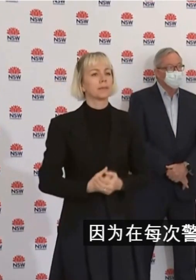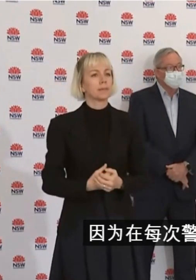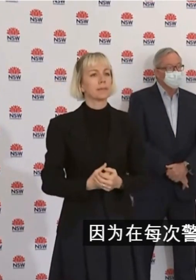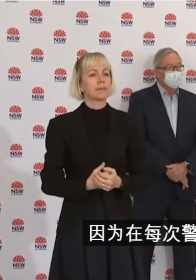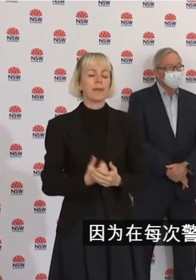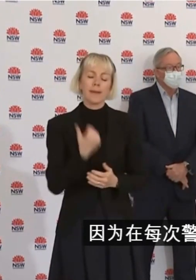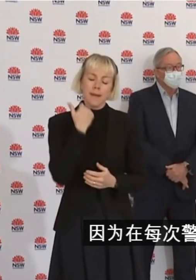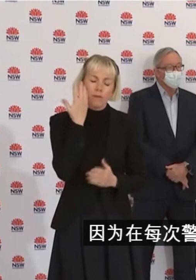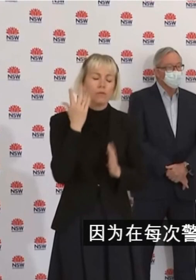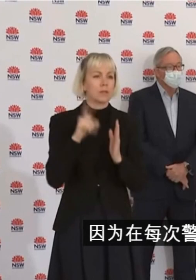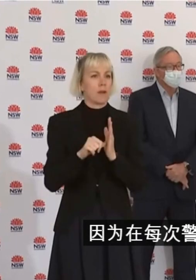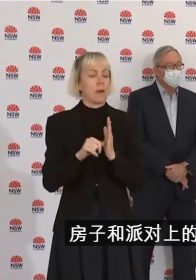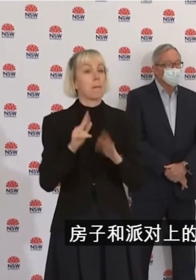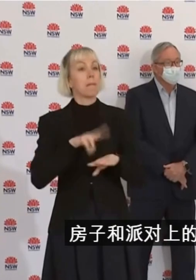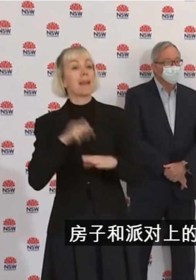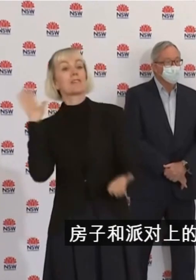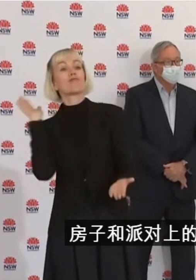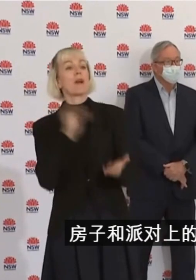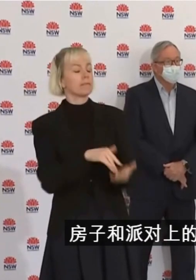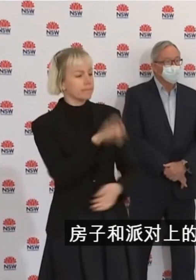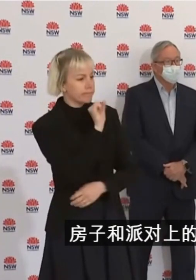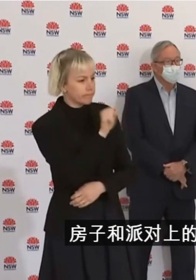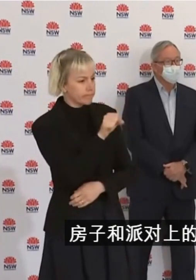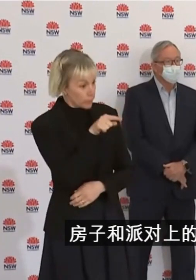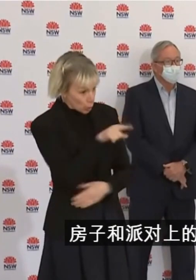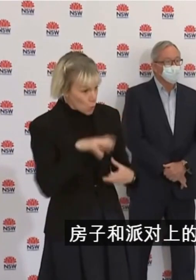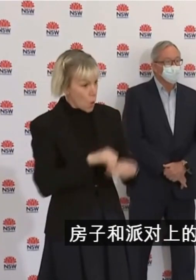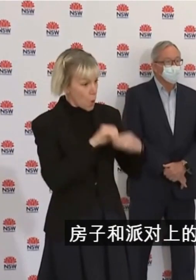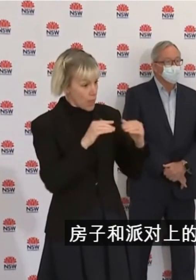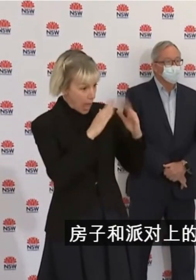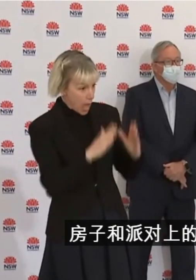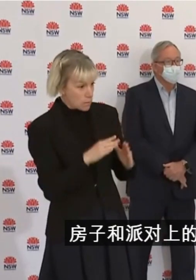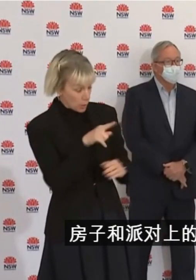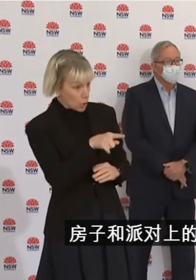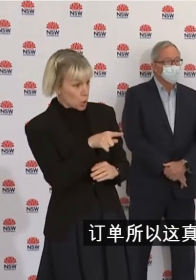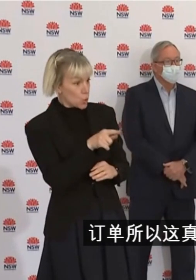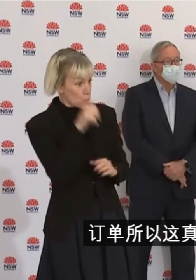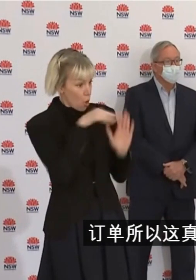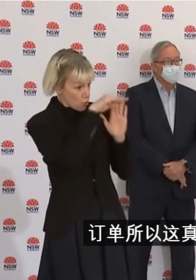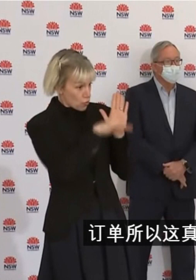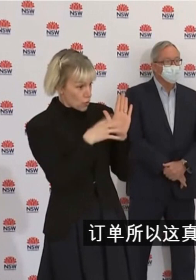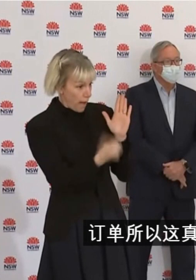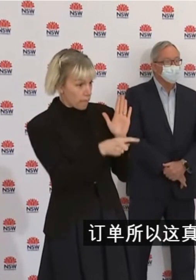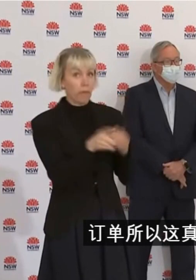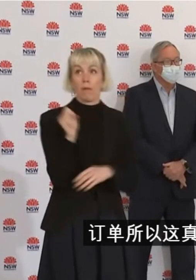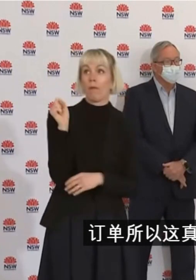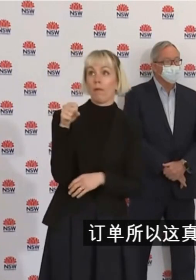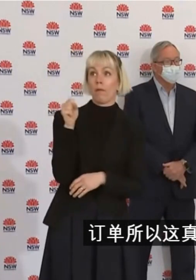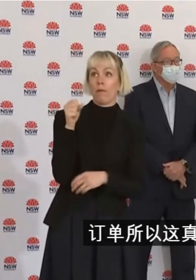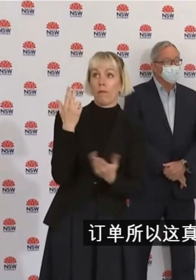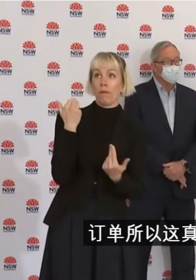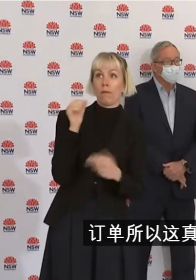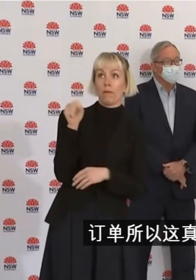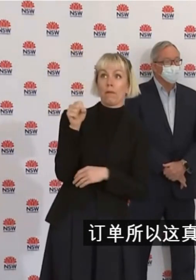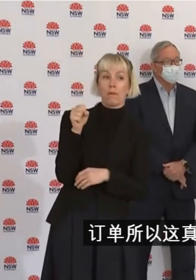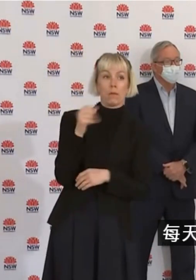turn up and ask the owner of the house and the people at the party, they're quite aware of the public health orders. So it really is a